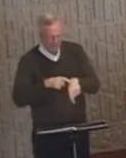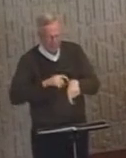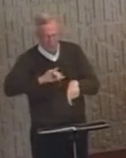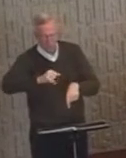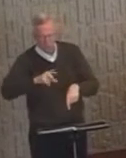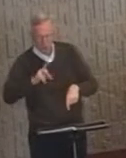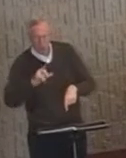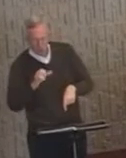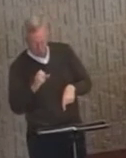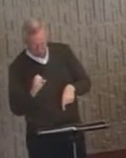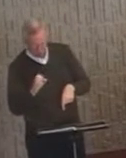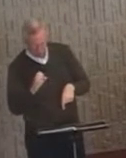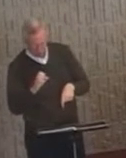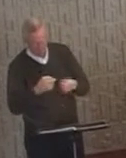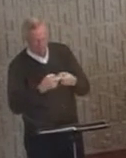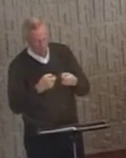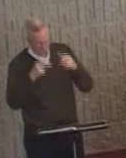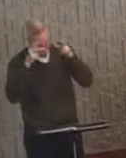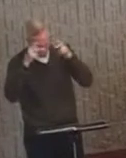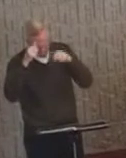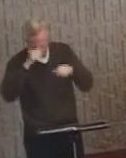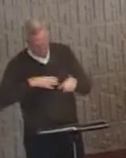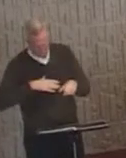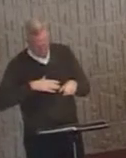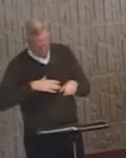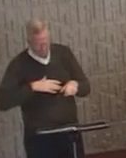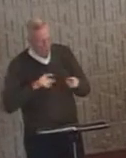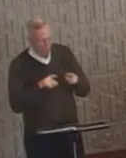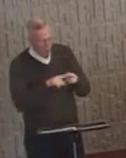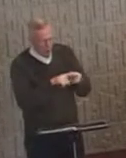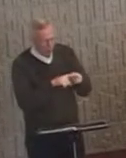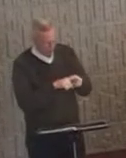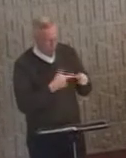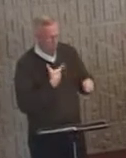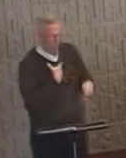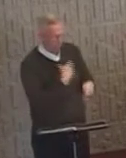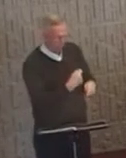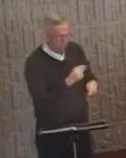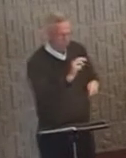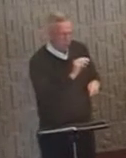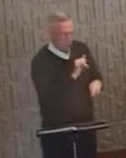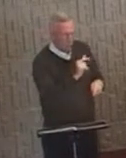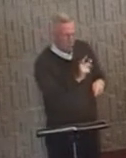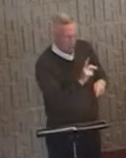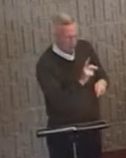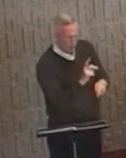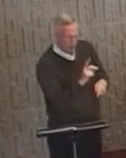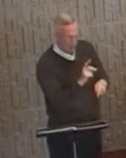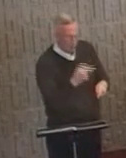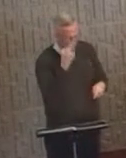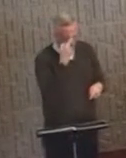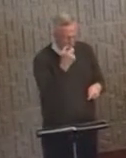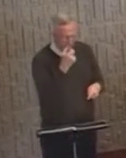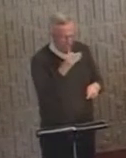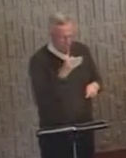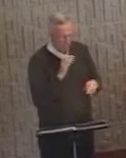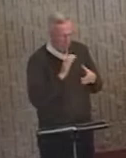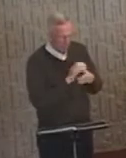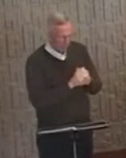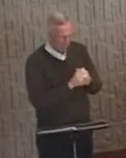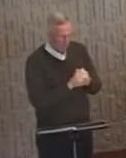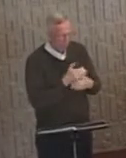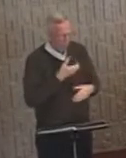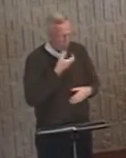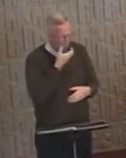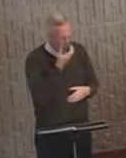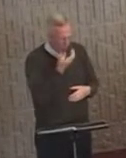Maud. He's tired of his career, and he dreams of marrying a warm, compassionate woman